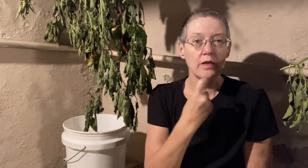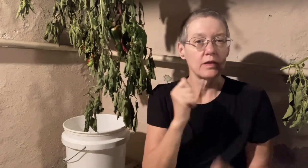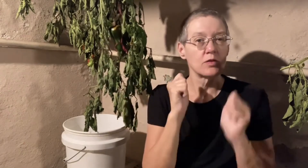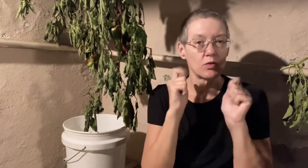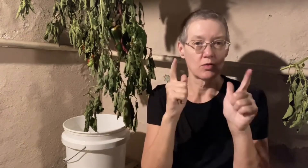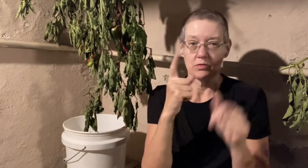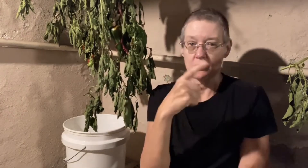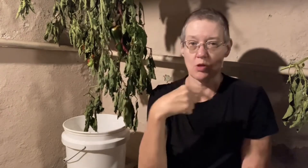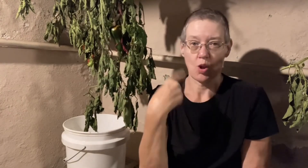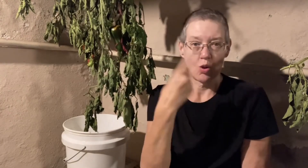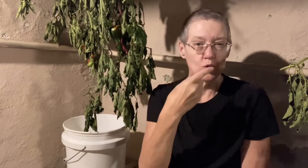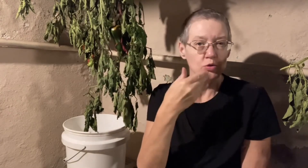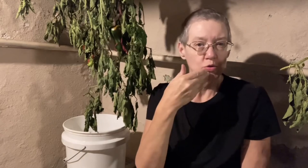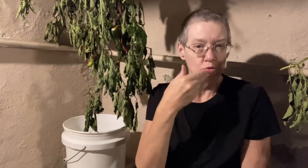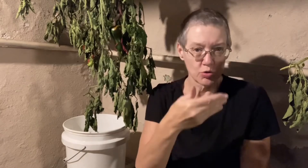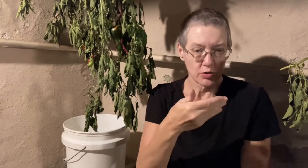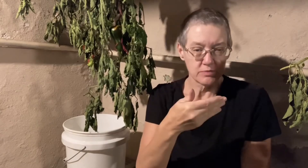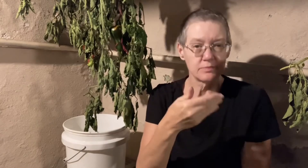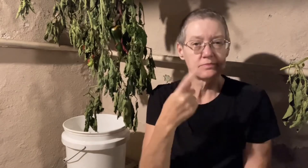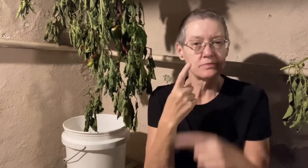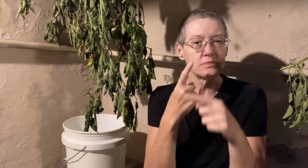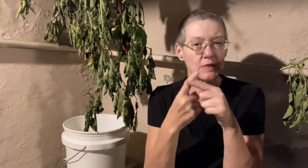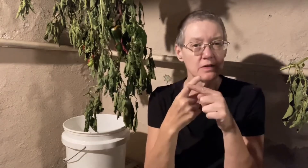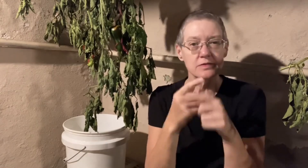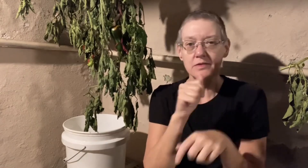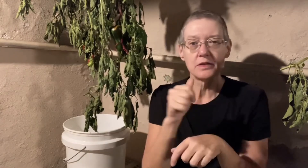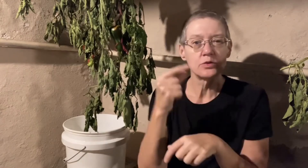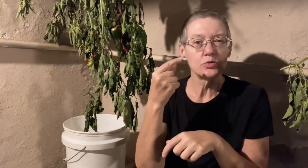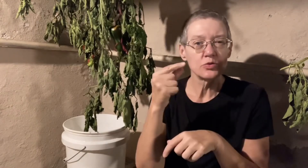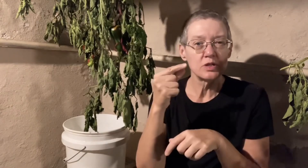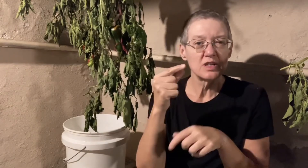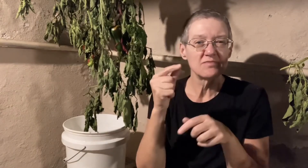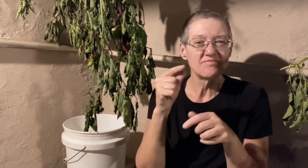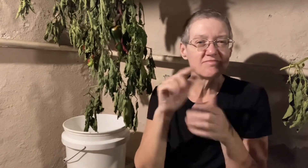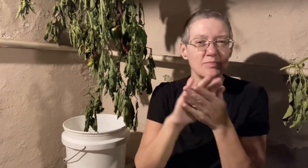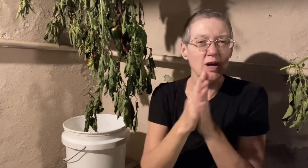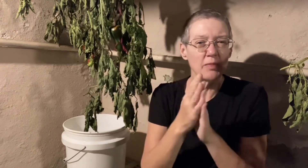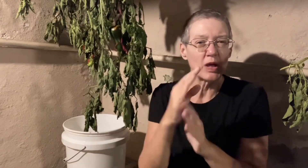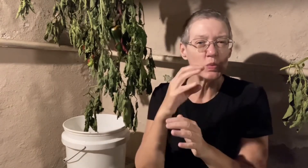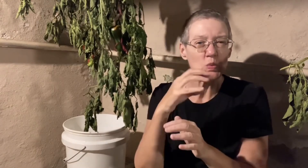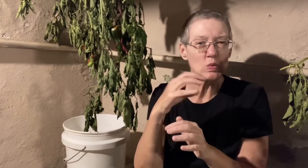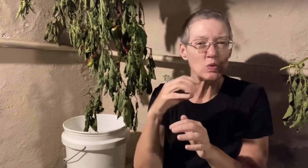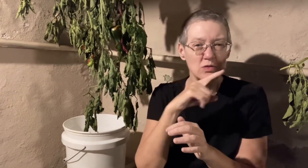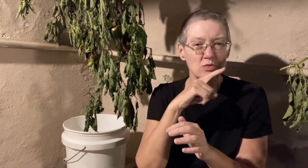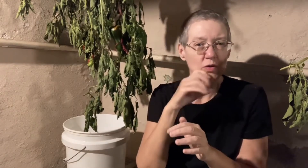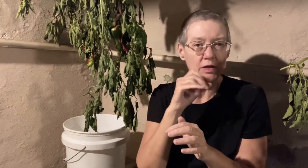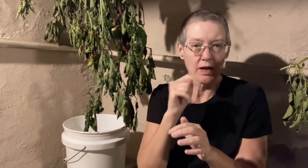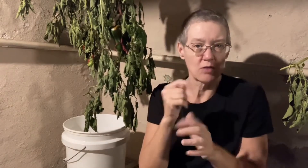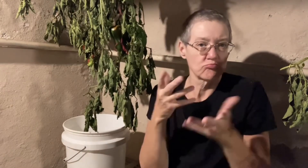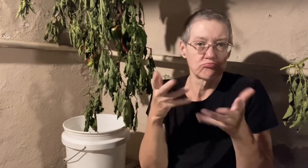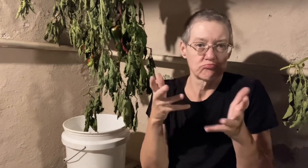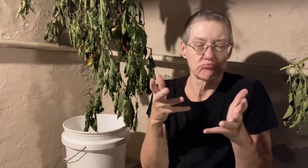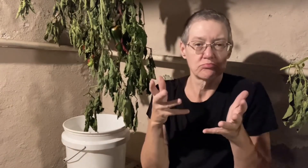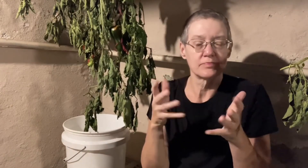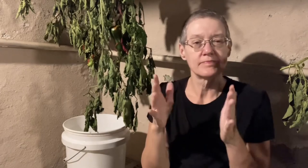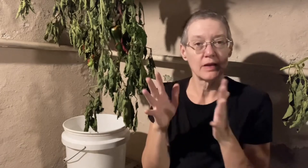Now, I did 2 harvests already where they were really good looking red peppers and any green that were really wrinkly and drying